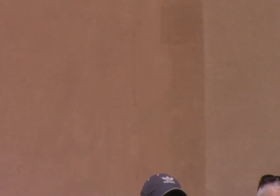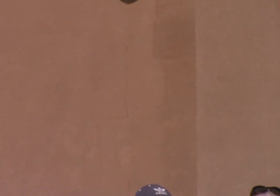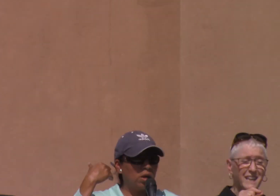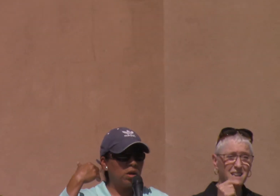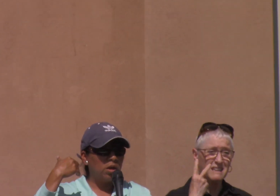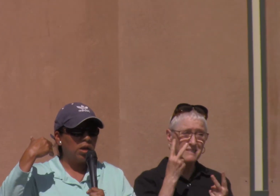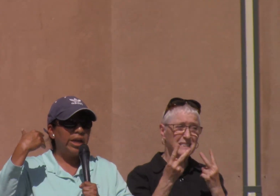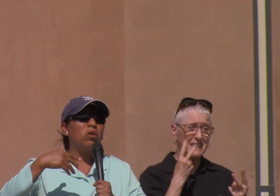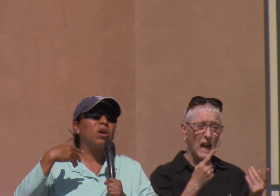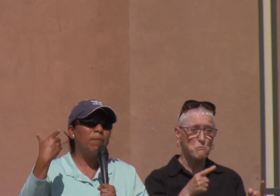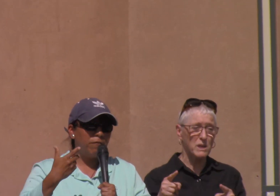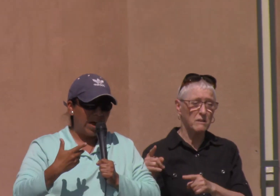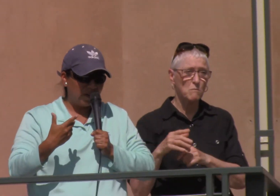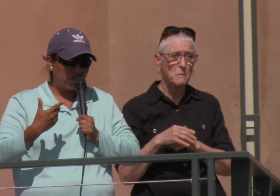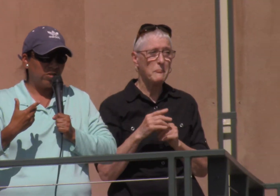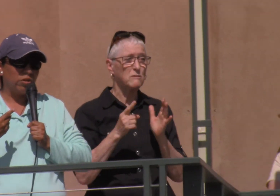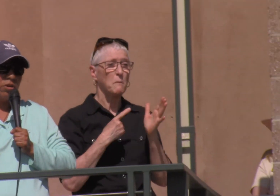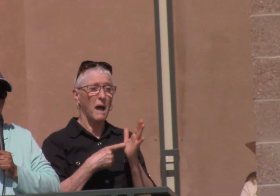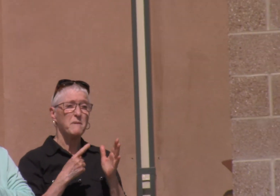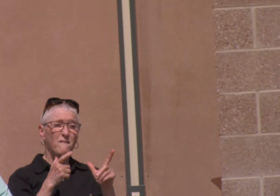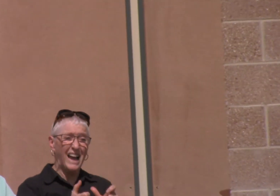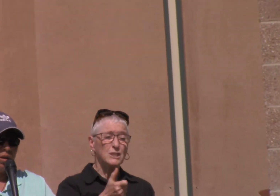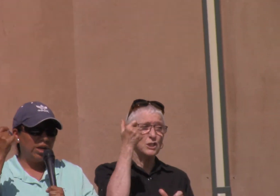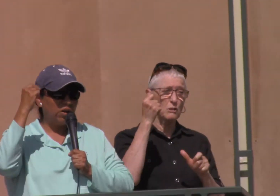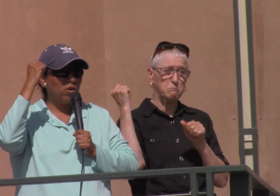go on, it'll come faster.